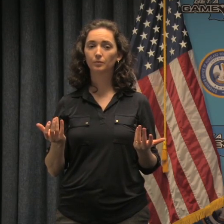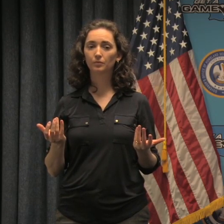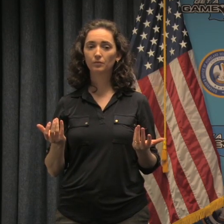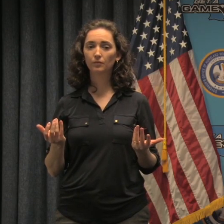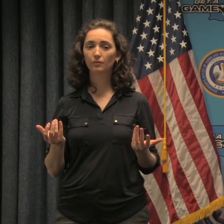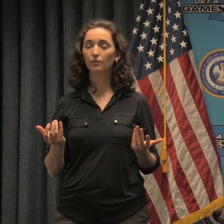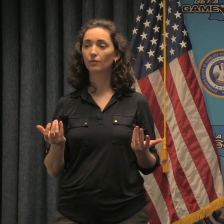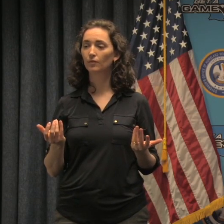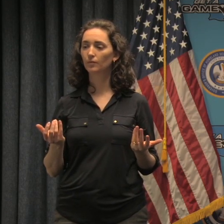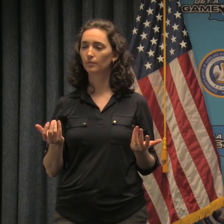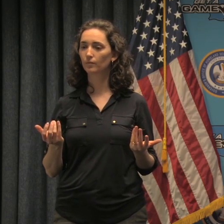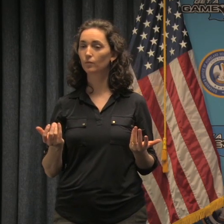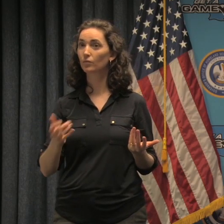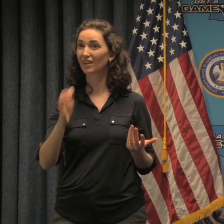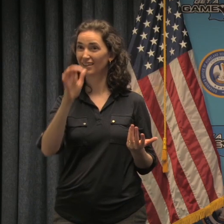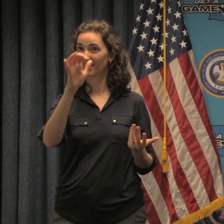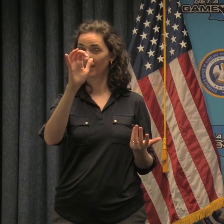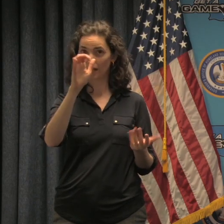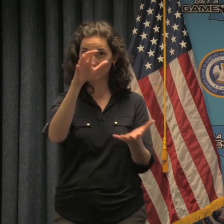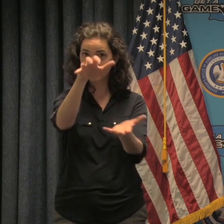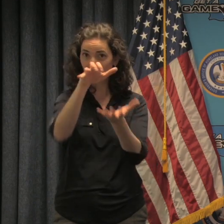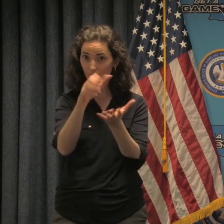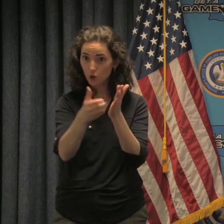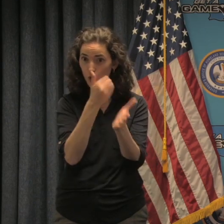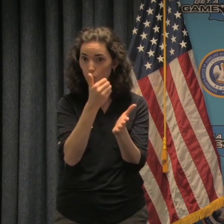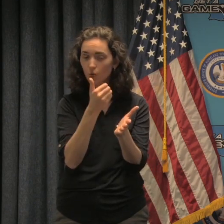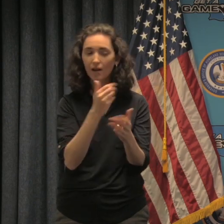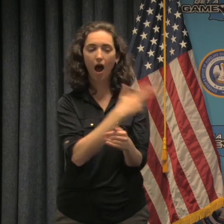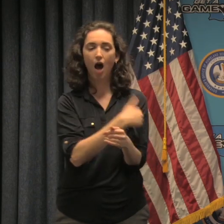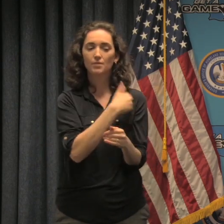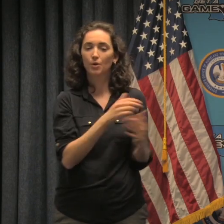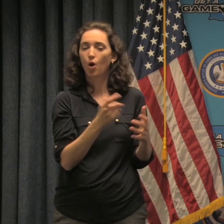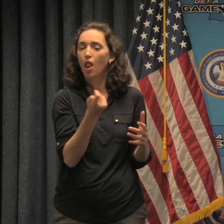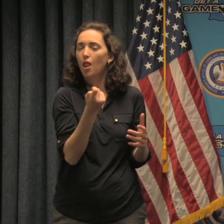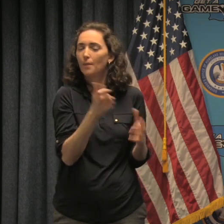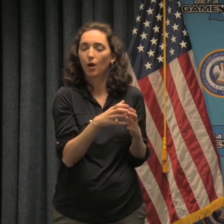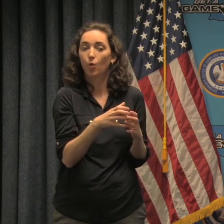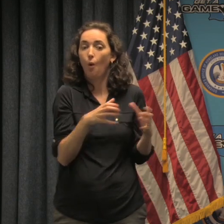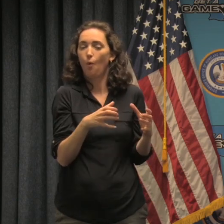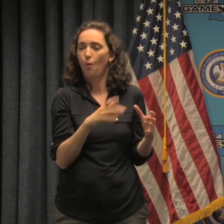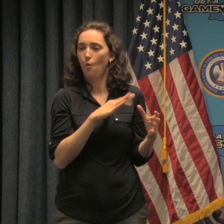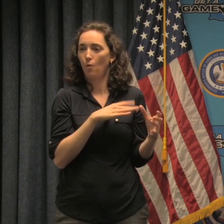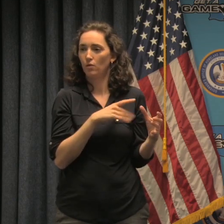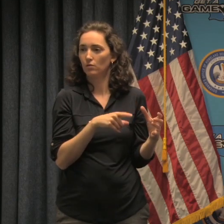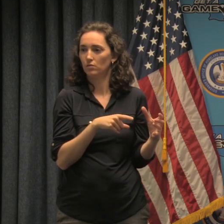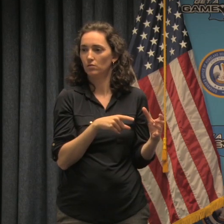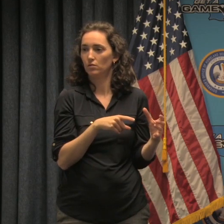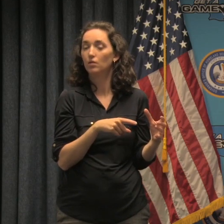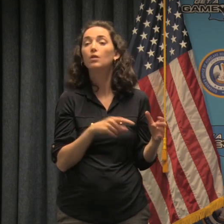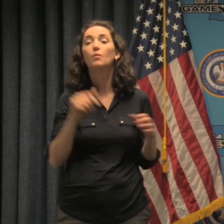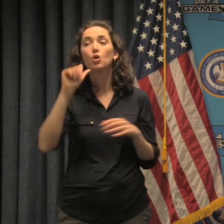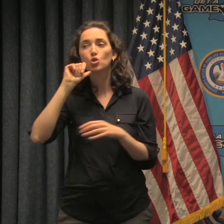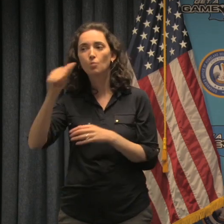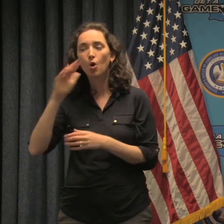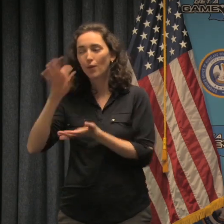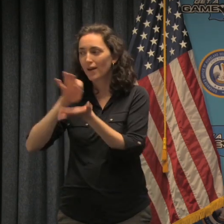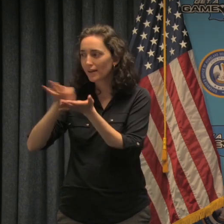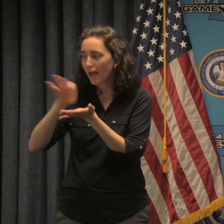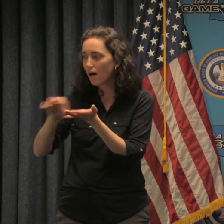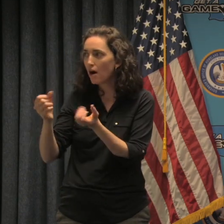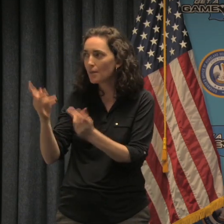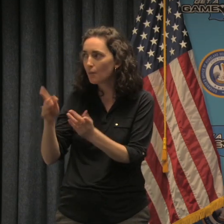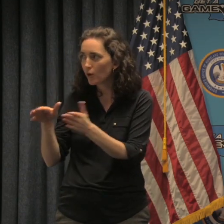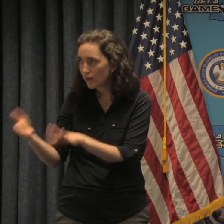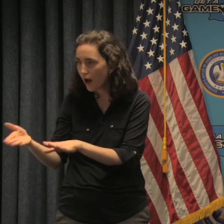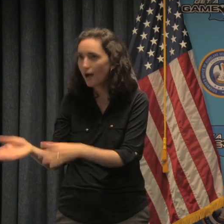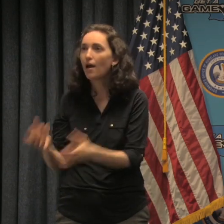generate just a little bit more capacity. And then tomorrow, they will look not just at deaths and hospitalizations,